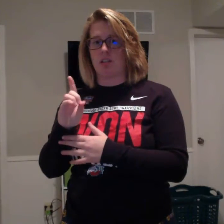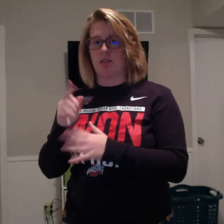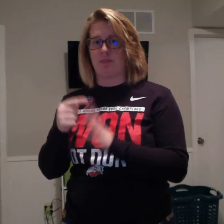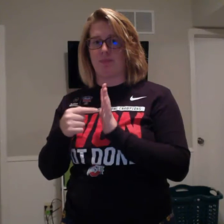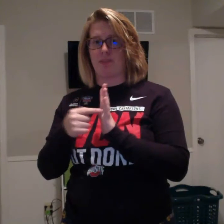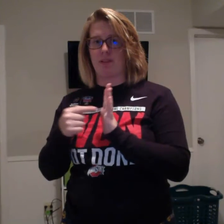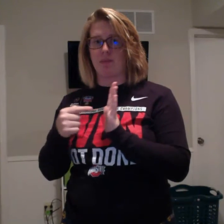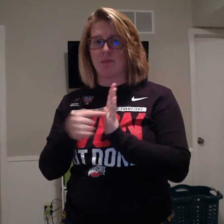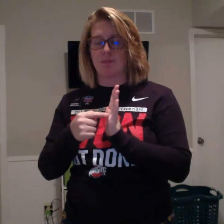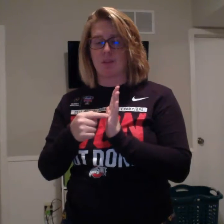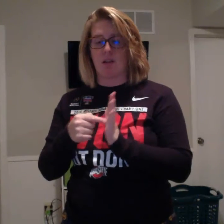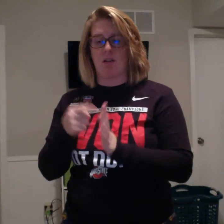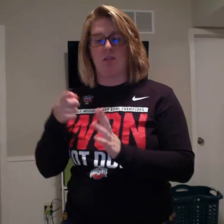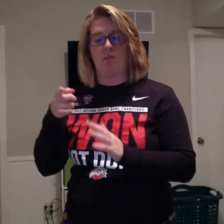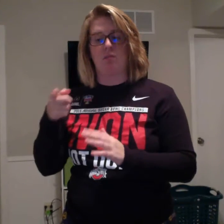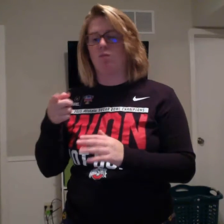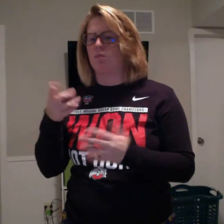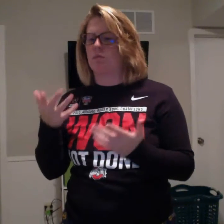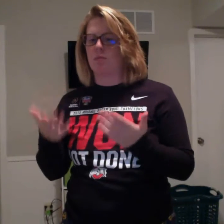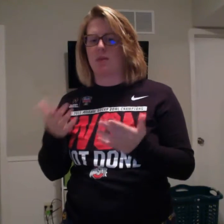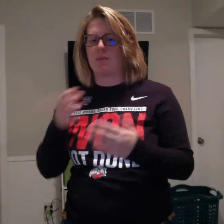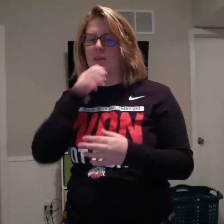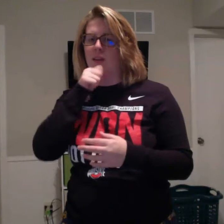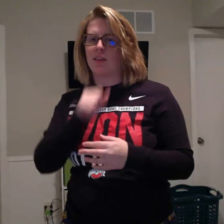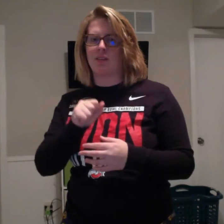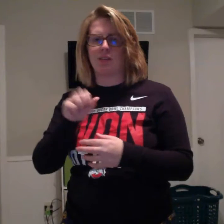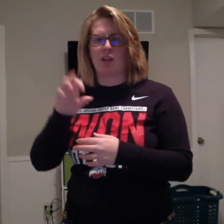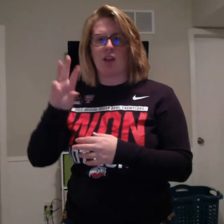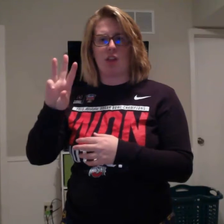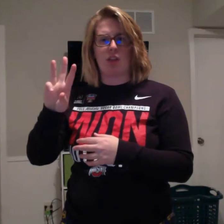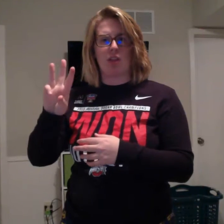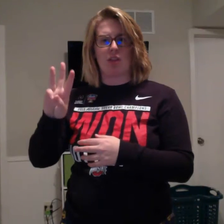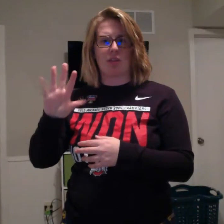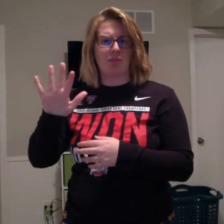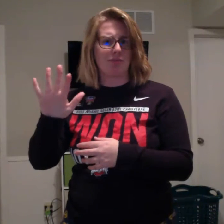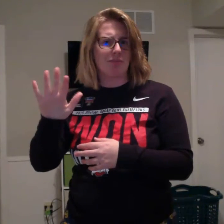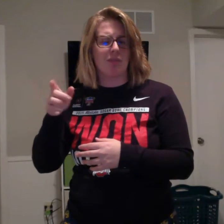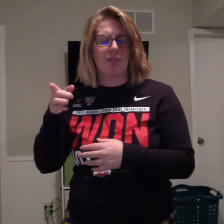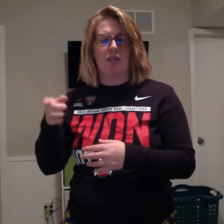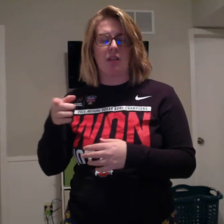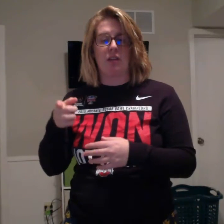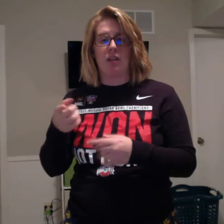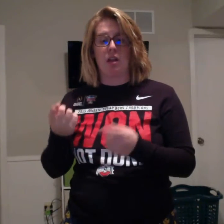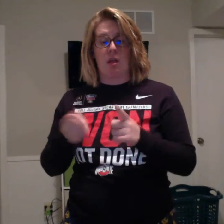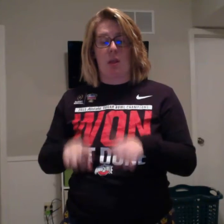pre-mutation alleles, since they don't cause the disease, but they're set up for developing a mutation of 36 or